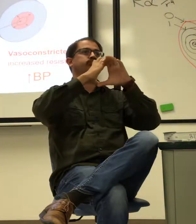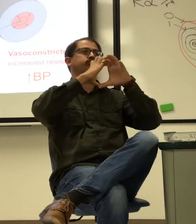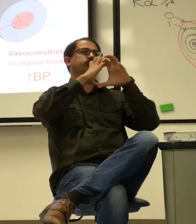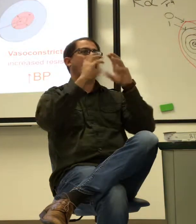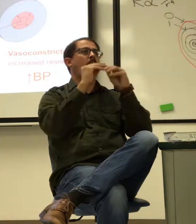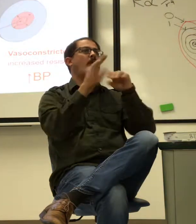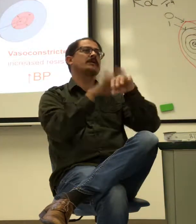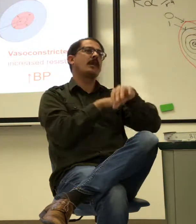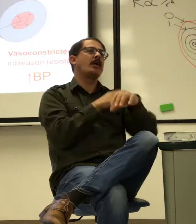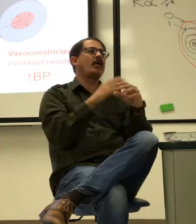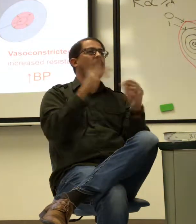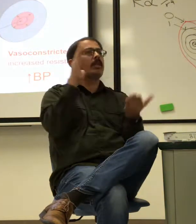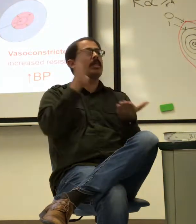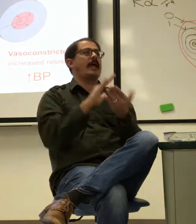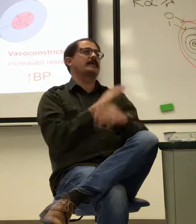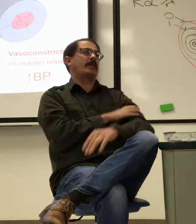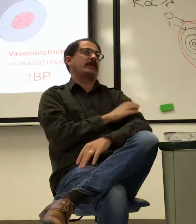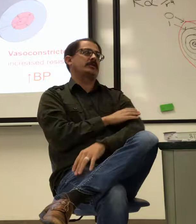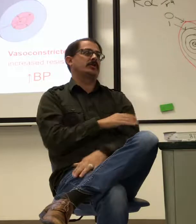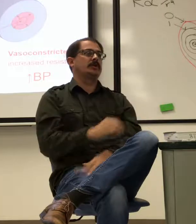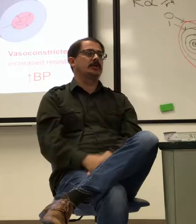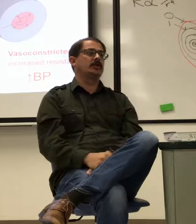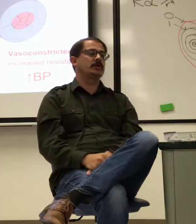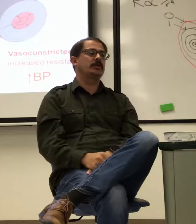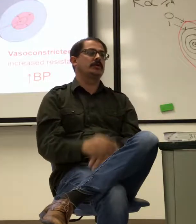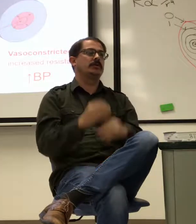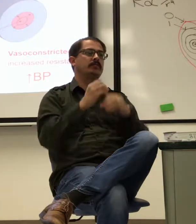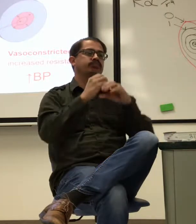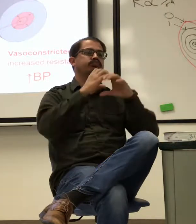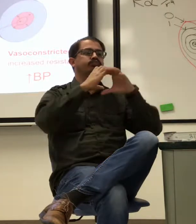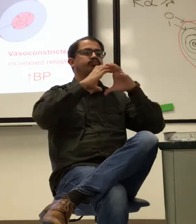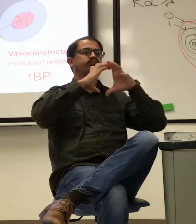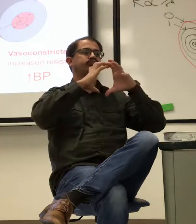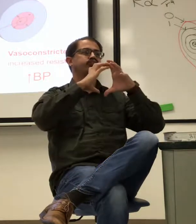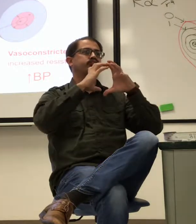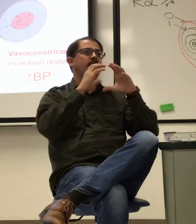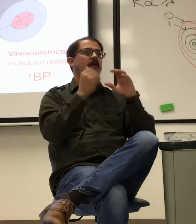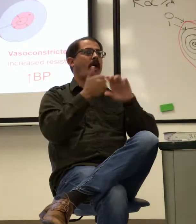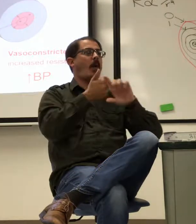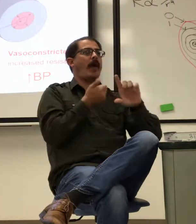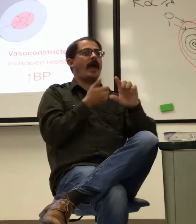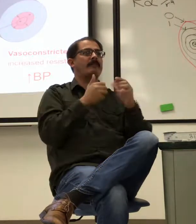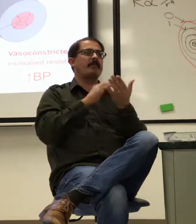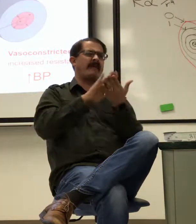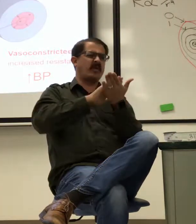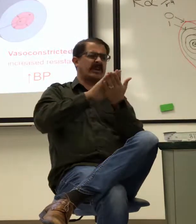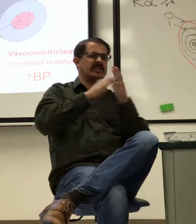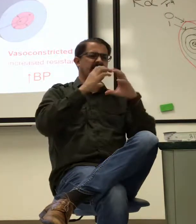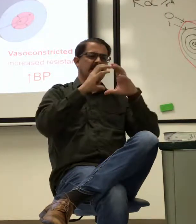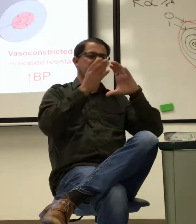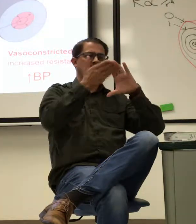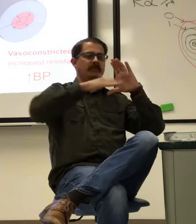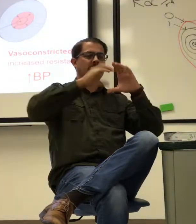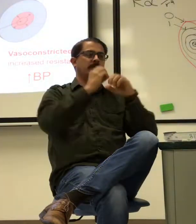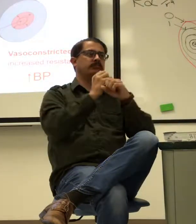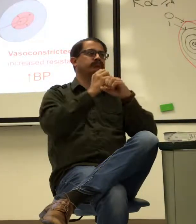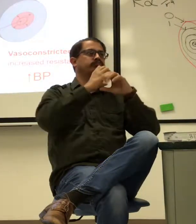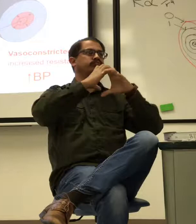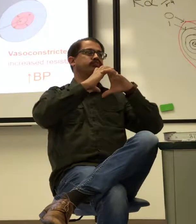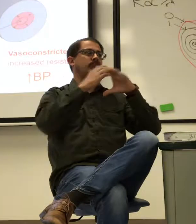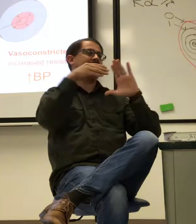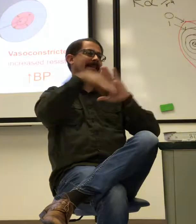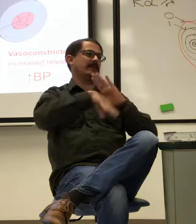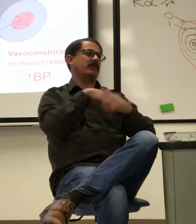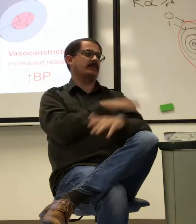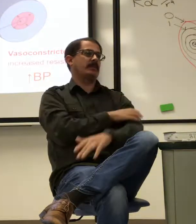have more layers of laminar flow away from the friction of the vessel wall. You would observe a decrease in blood